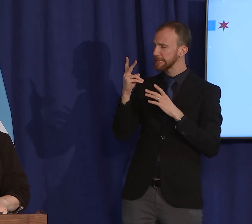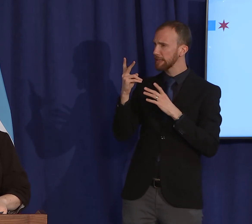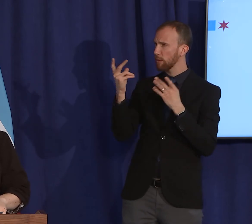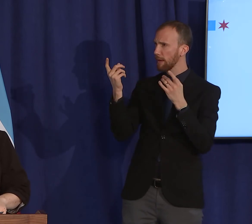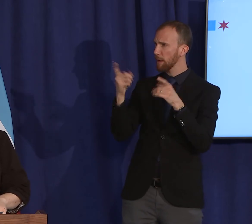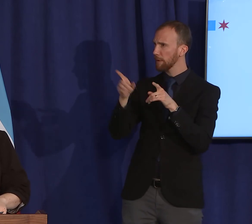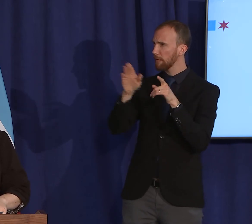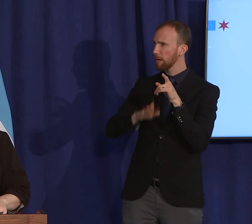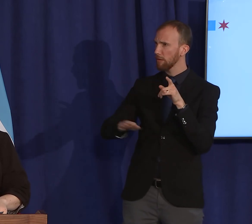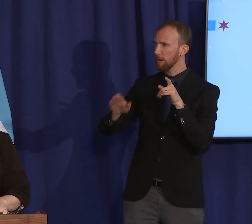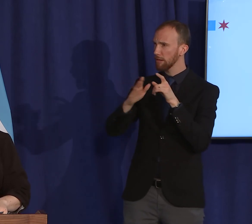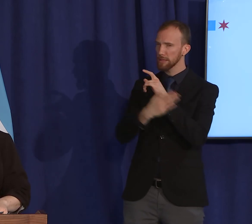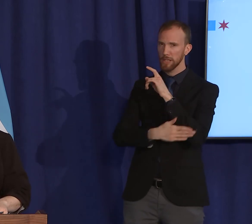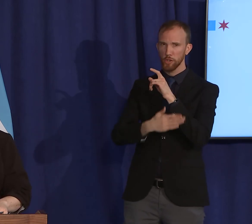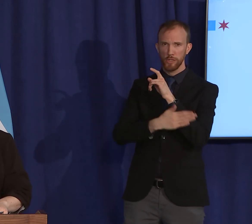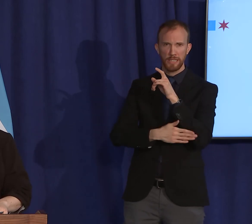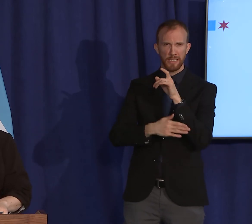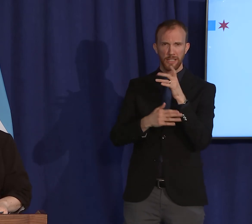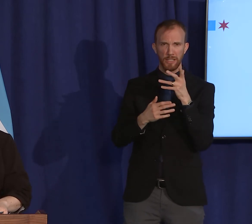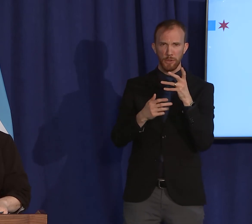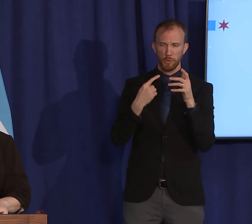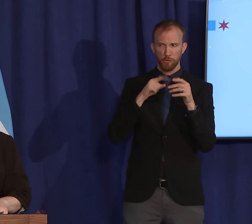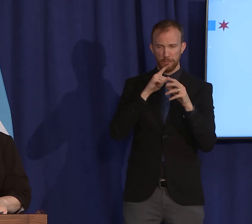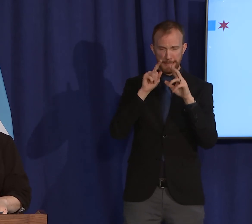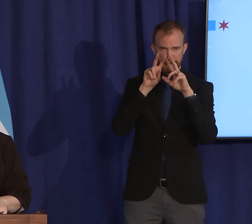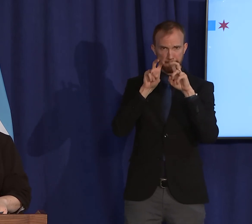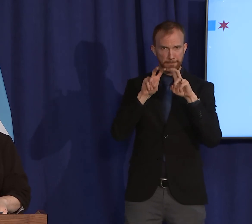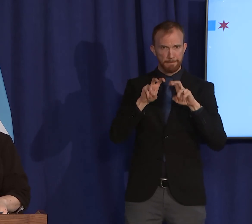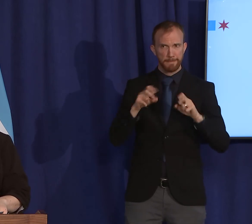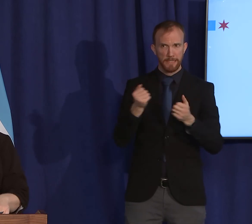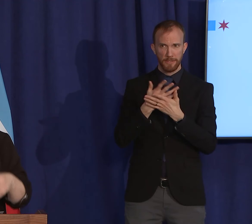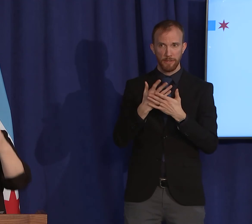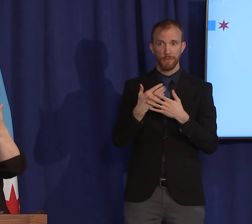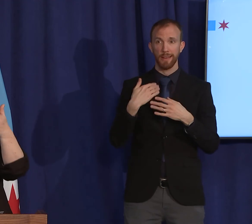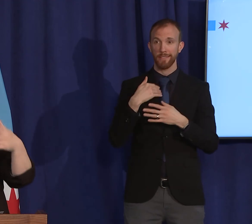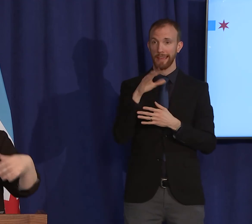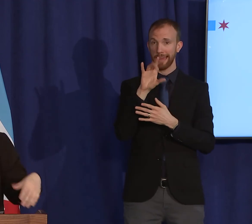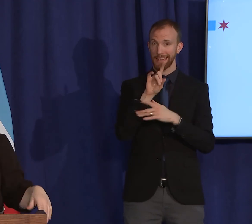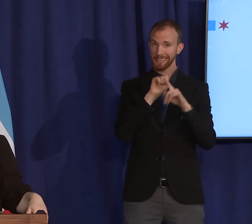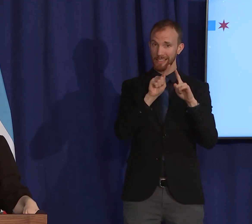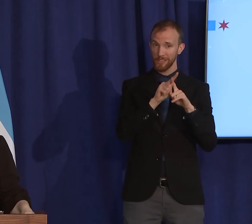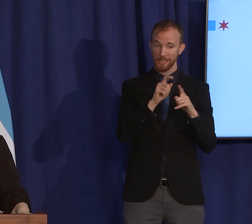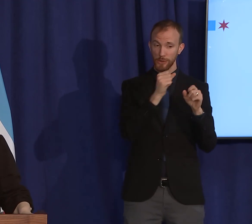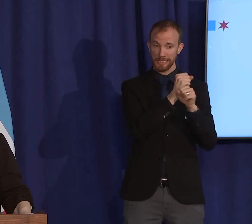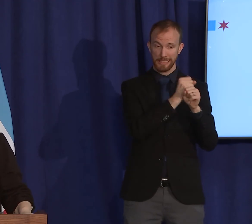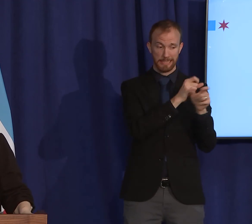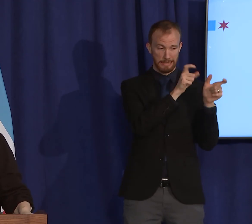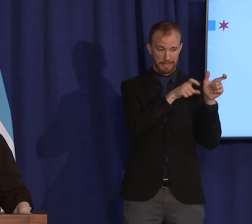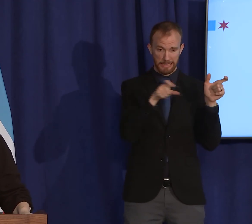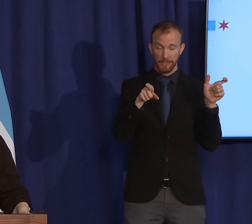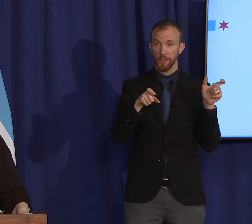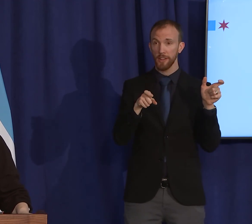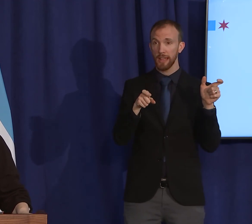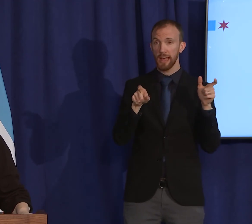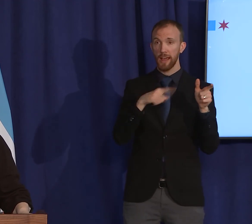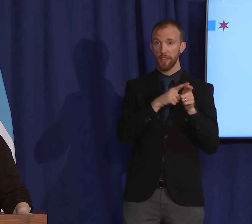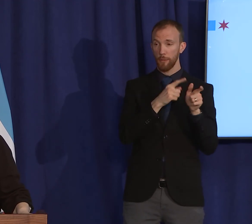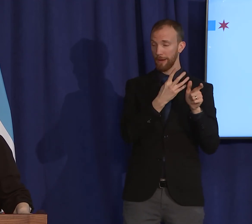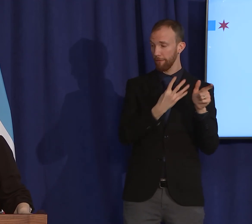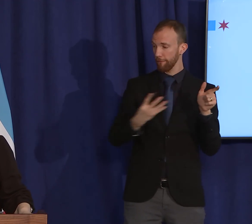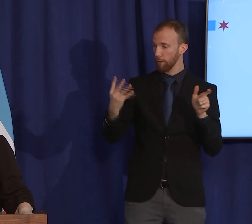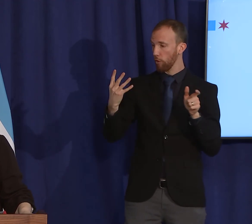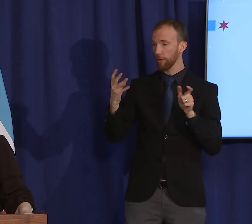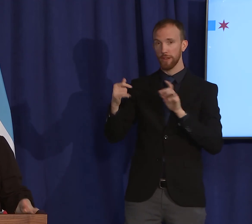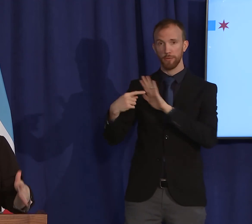the second surge. And we track these 8 indicators, and the 4 that we highlight here are the ones